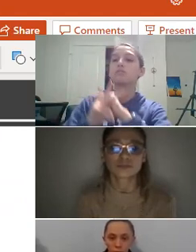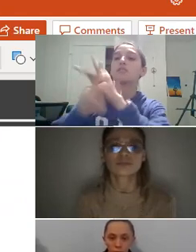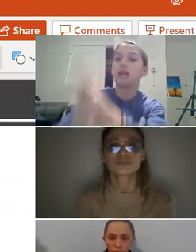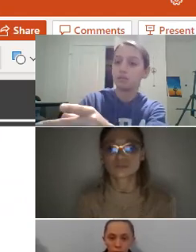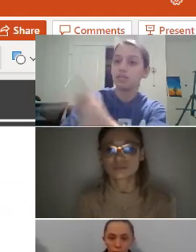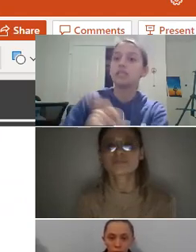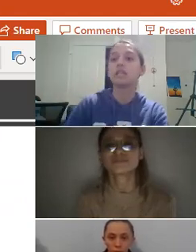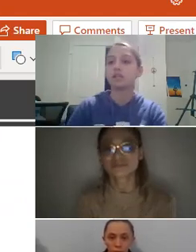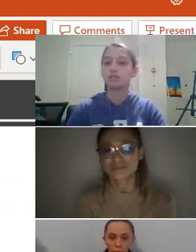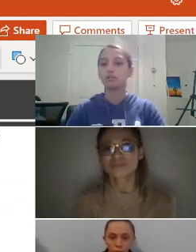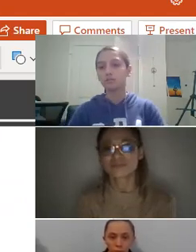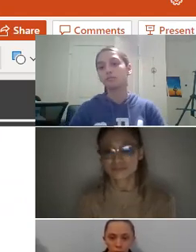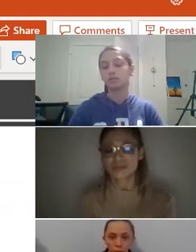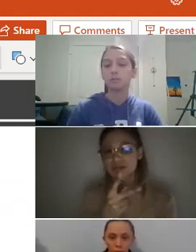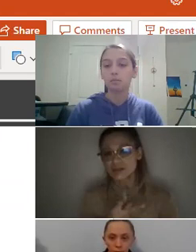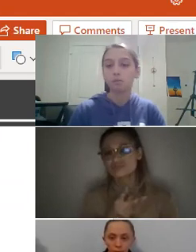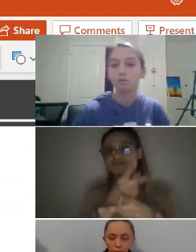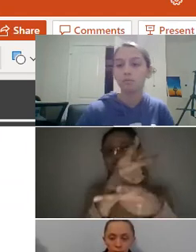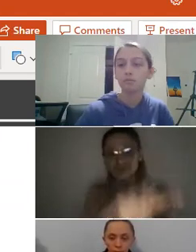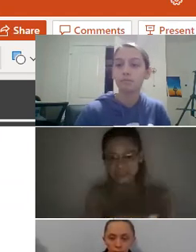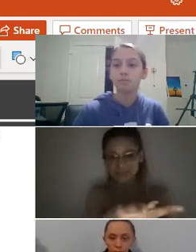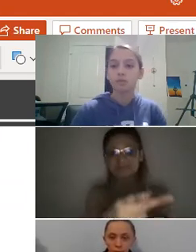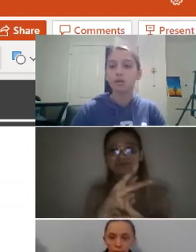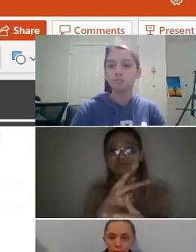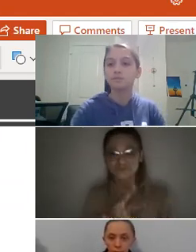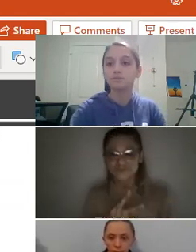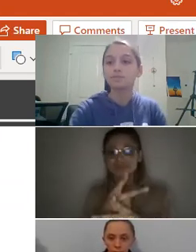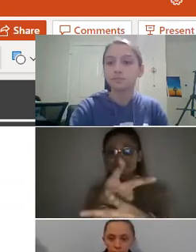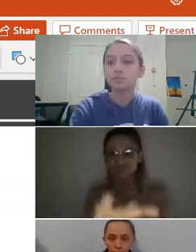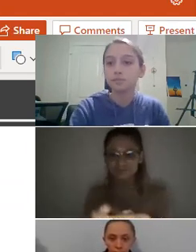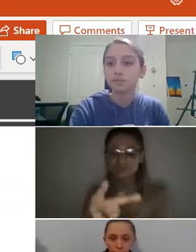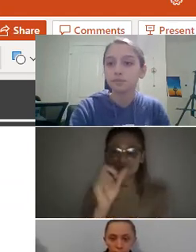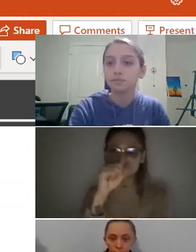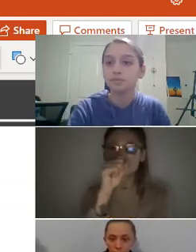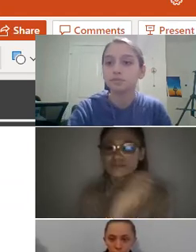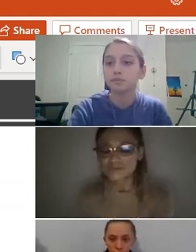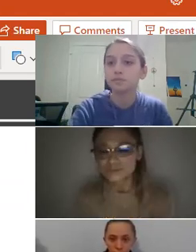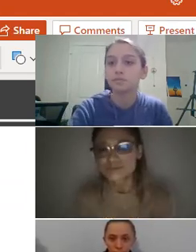So like I'm lending it to you. The bar, okay.